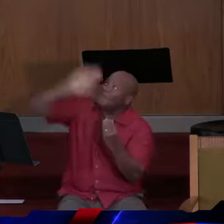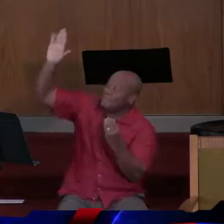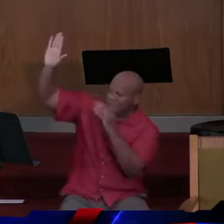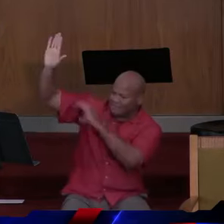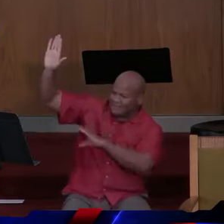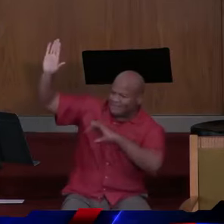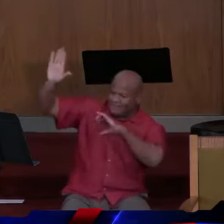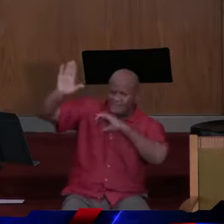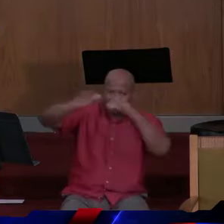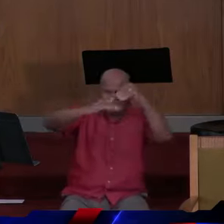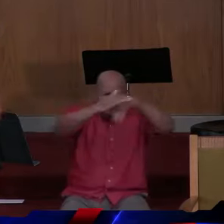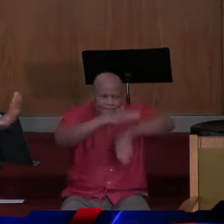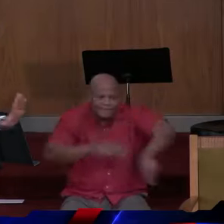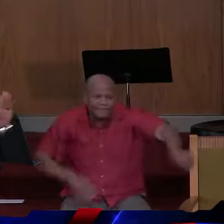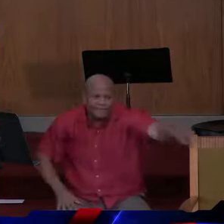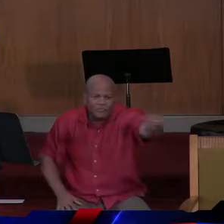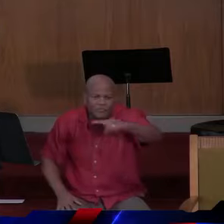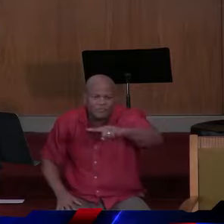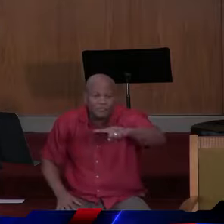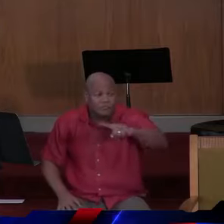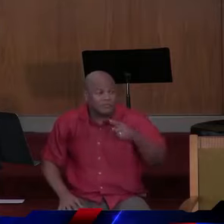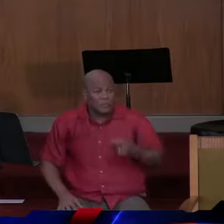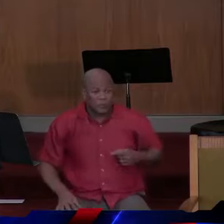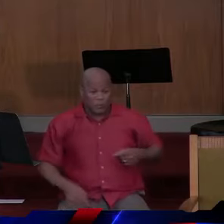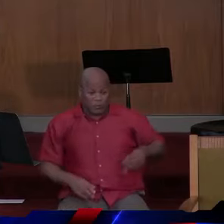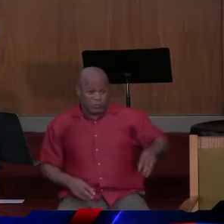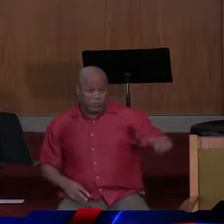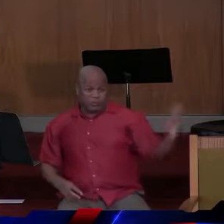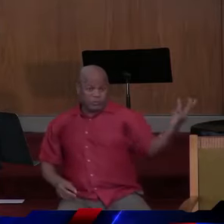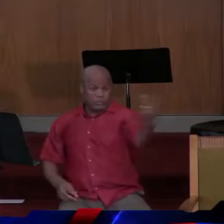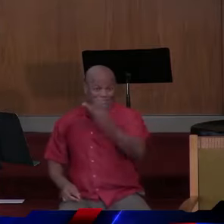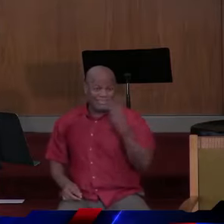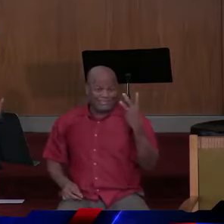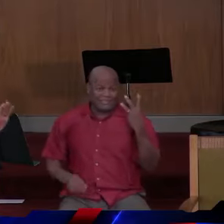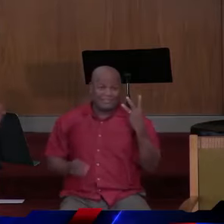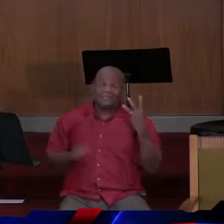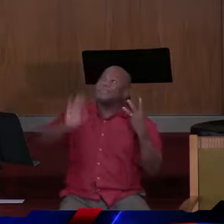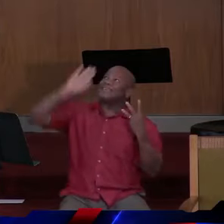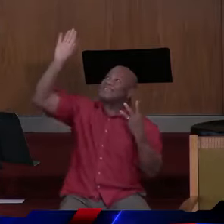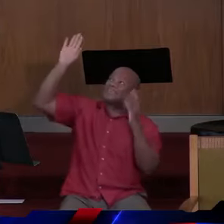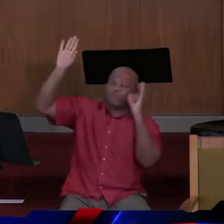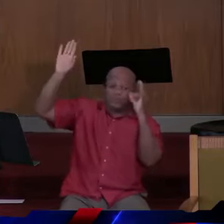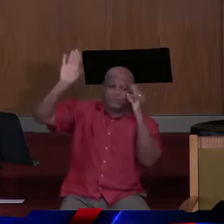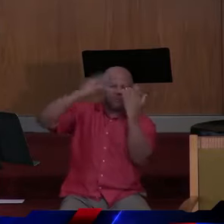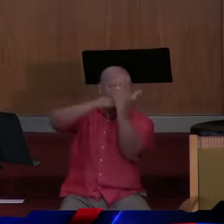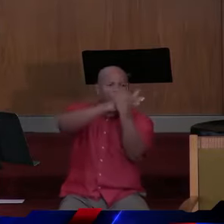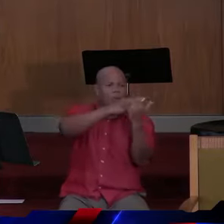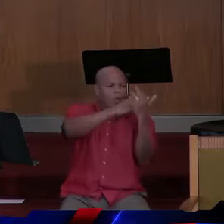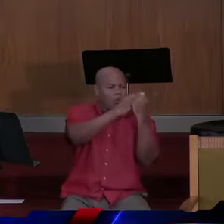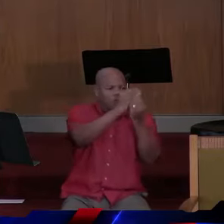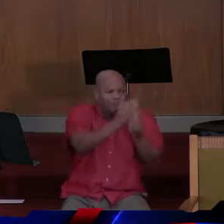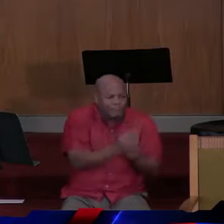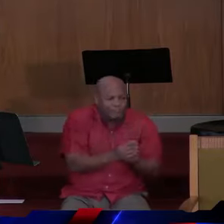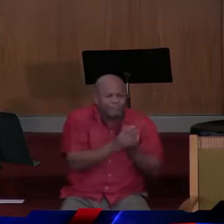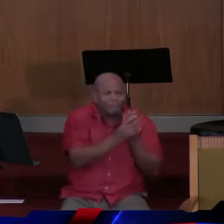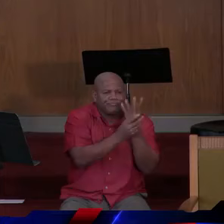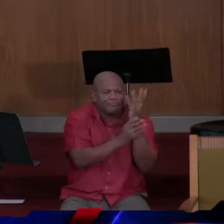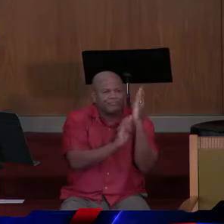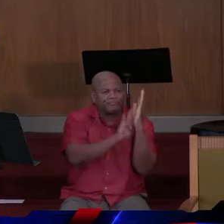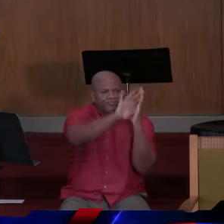you. And we are called to bear fruit. Now be careful when you become judgmental and